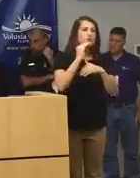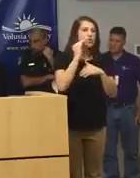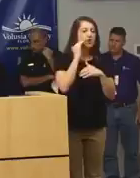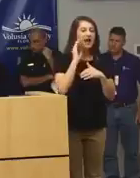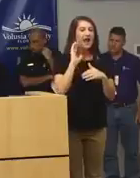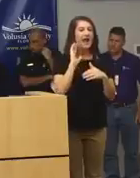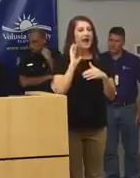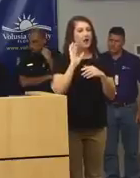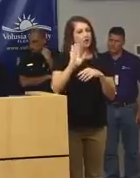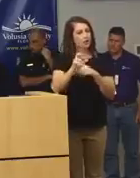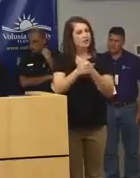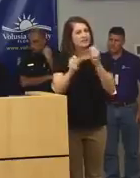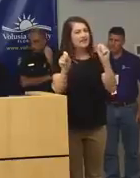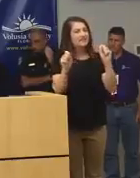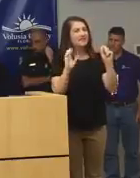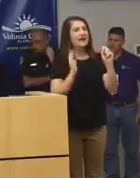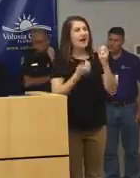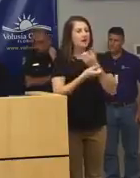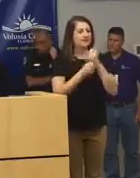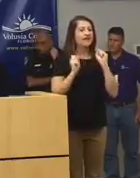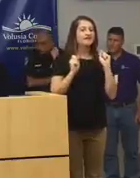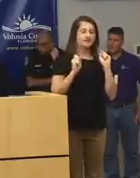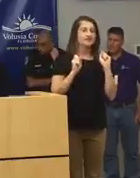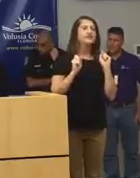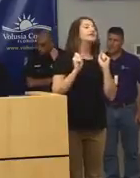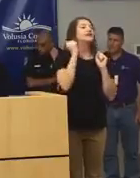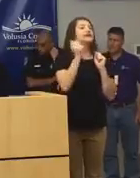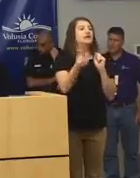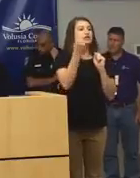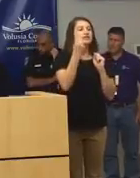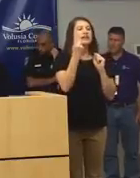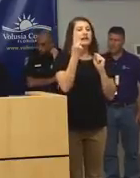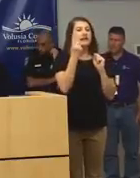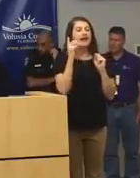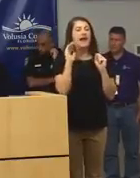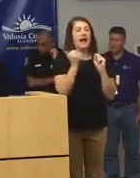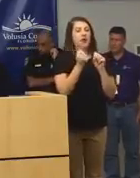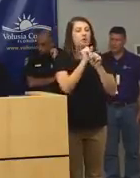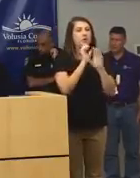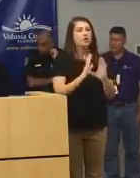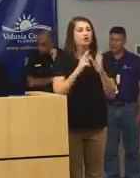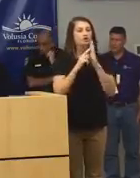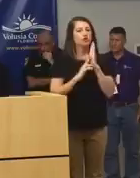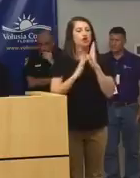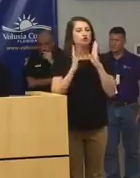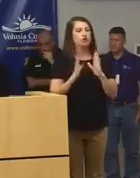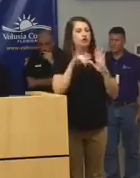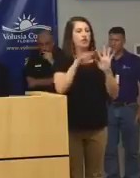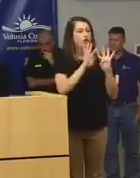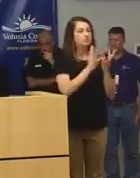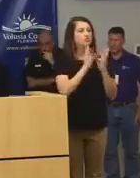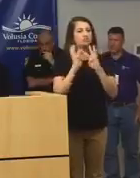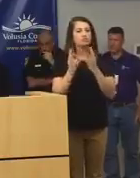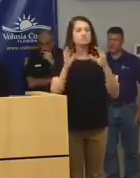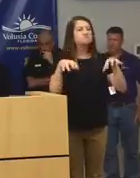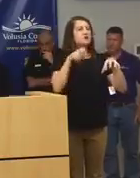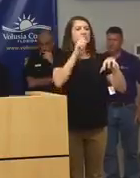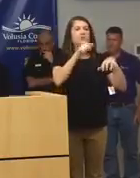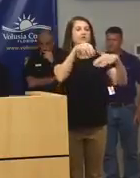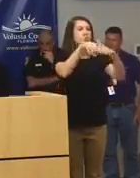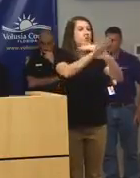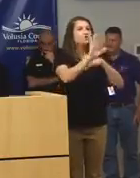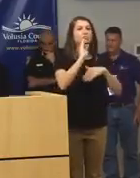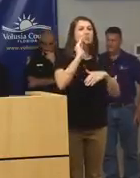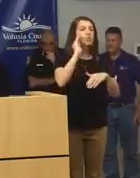take our customer safety very seriously and understand that our crews and our contractors' crews will never need to enter